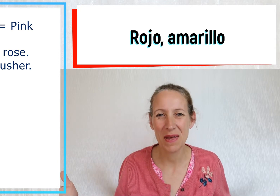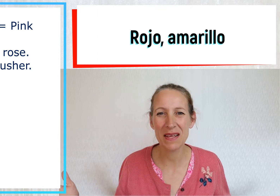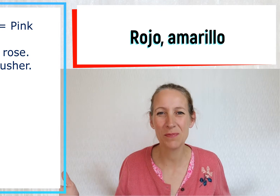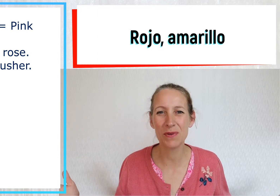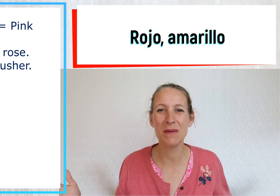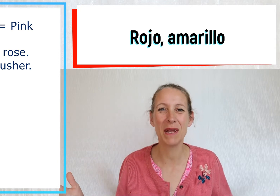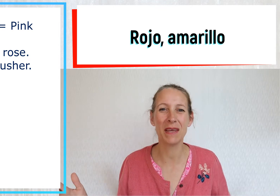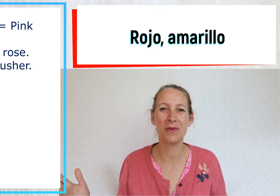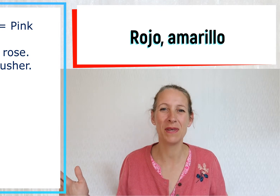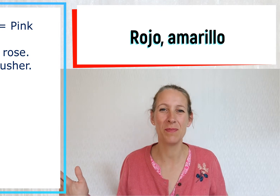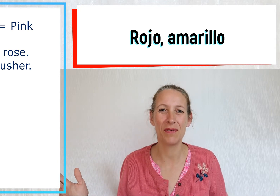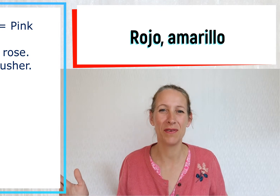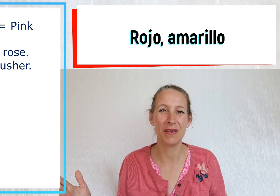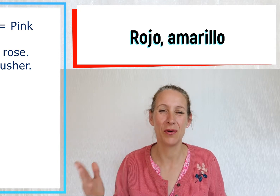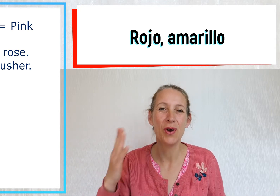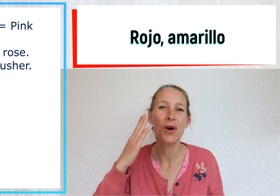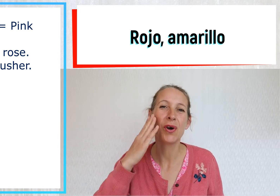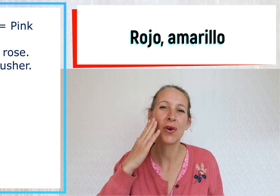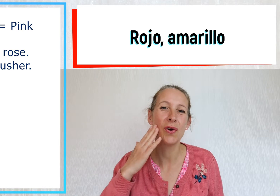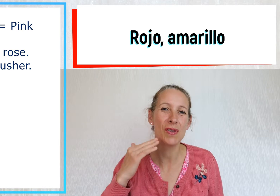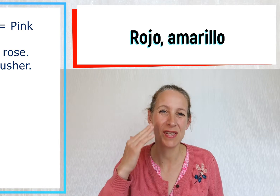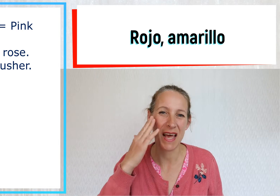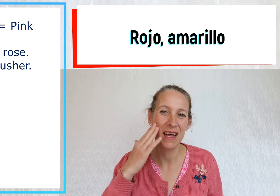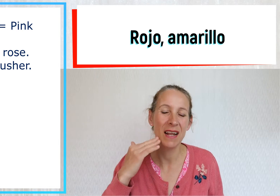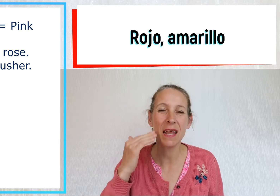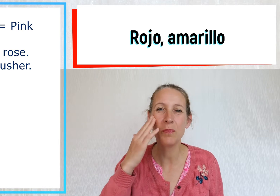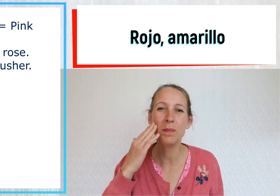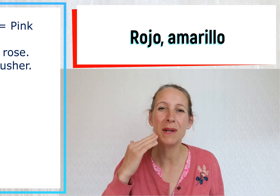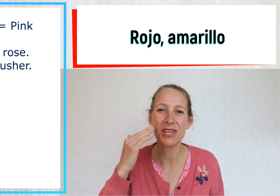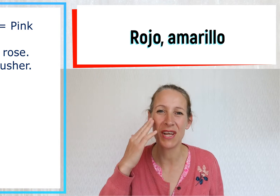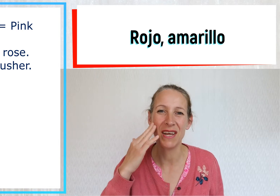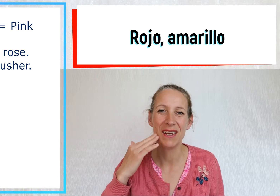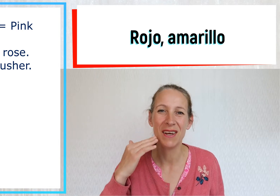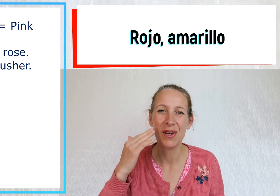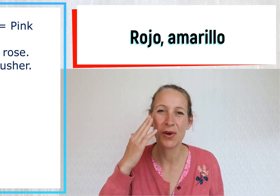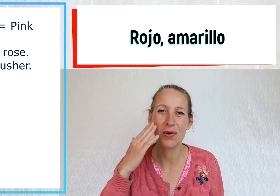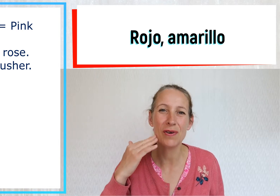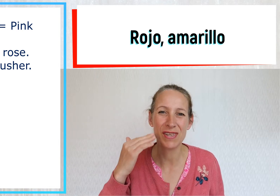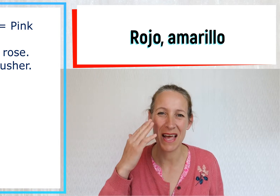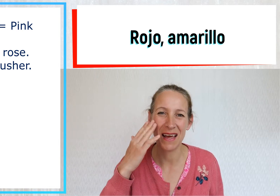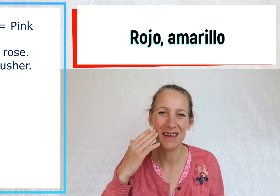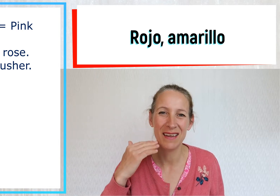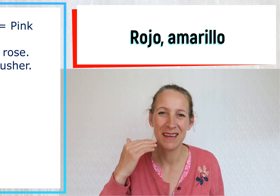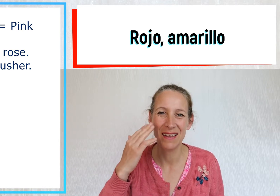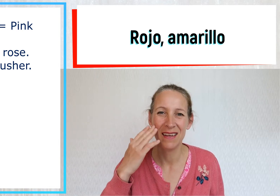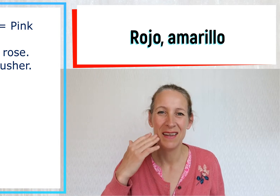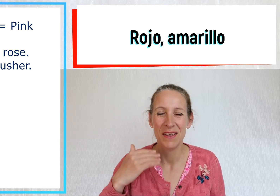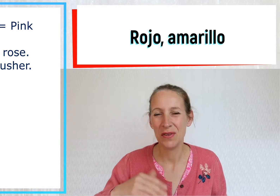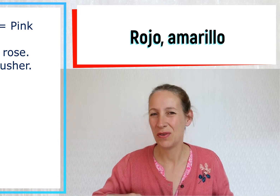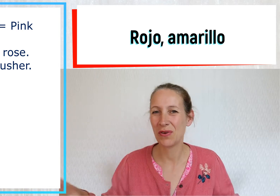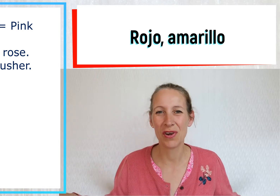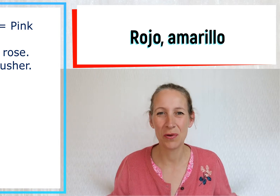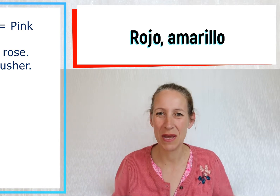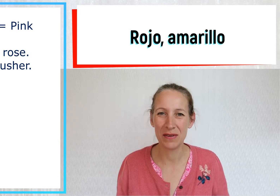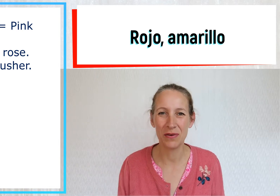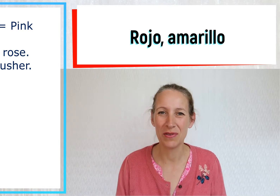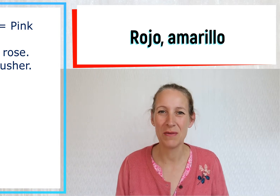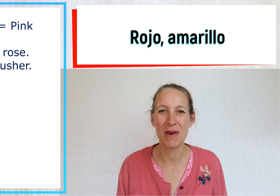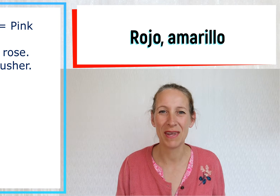Es posible que no es perfecto. Rosa, like blusher, rosa. No recuerdo the American